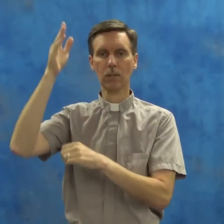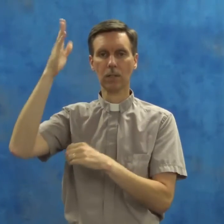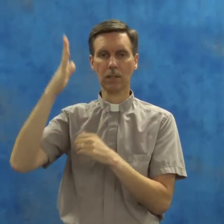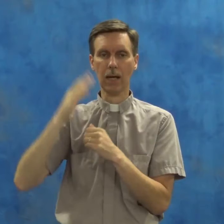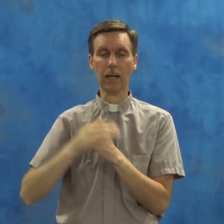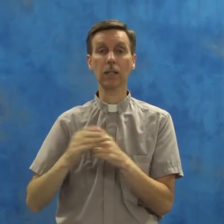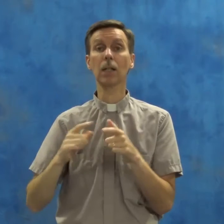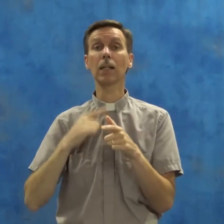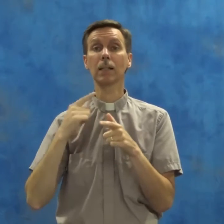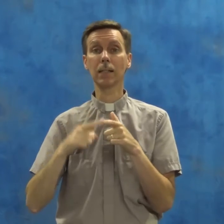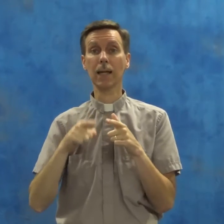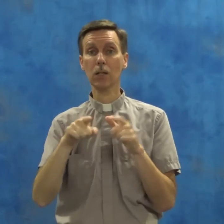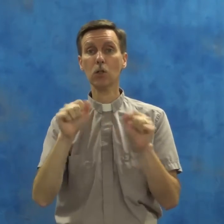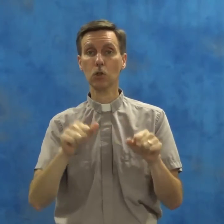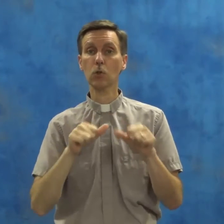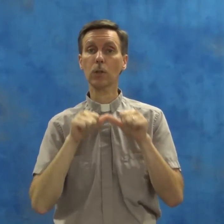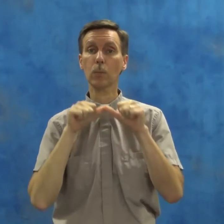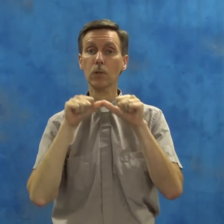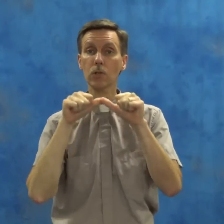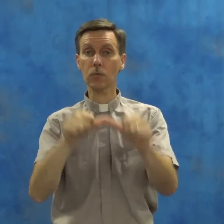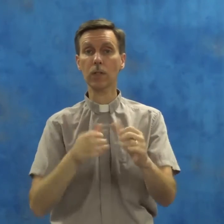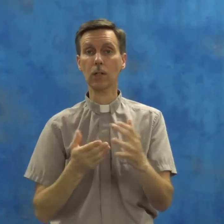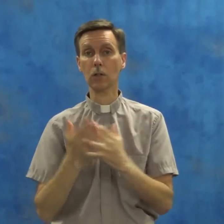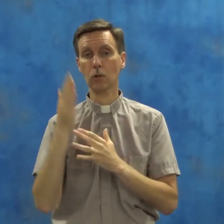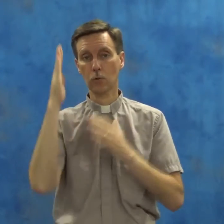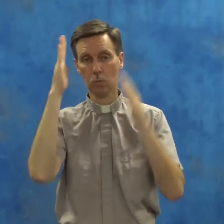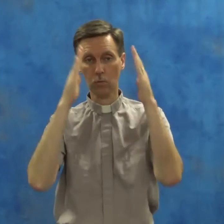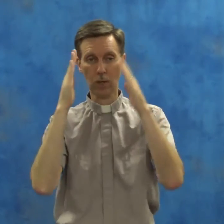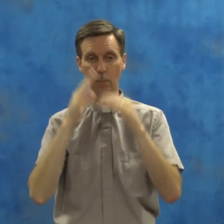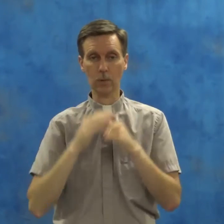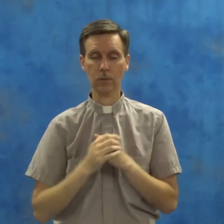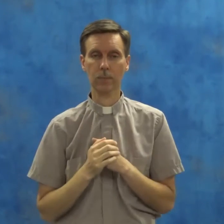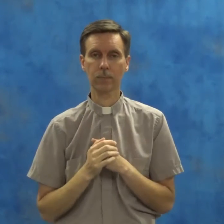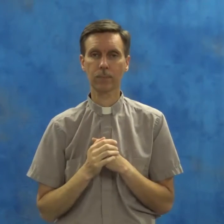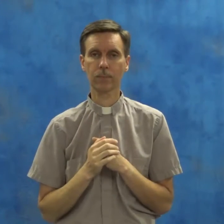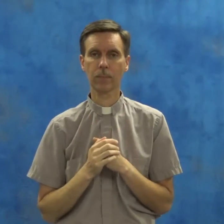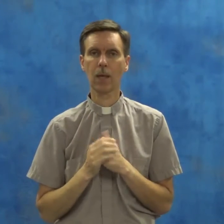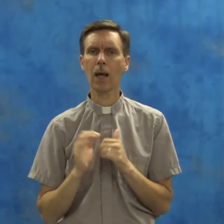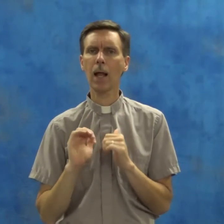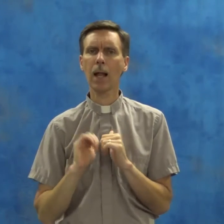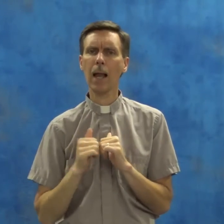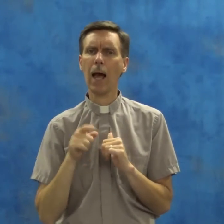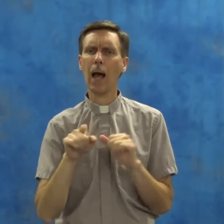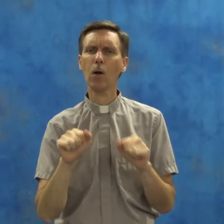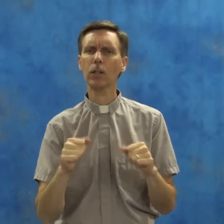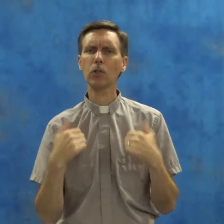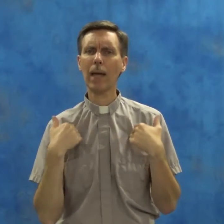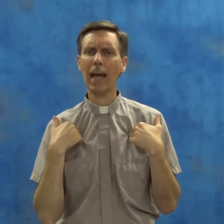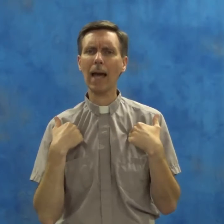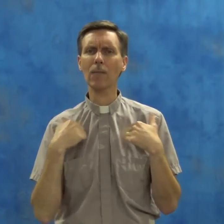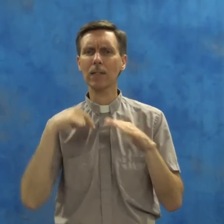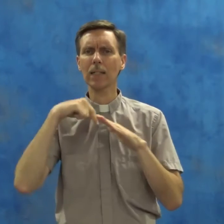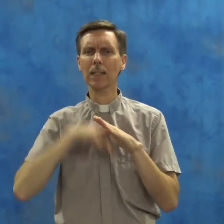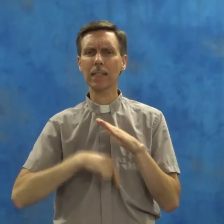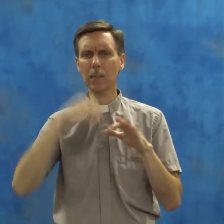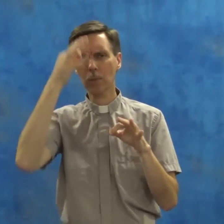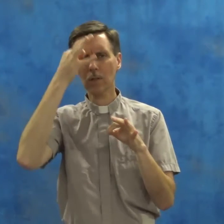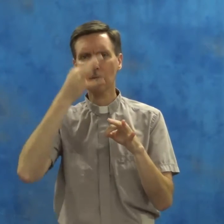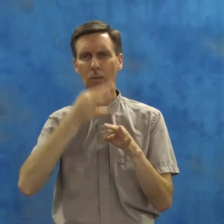in God. Then you can persevere through troubles. Now, how can you have deep